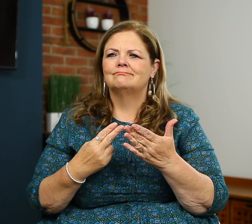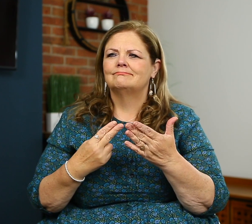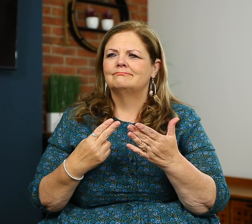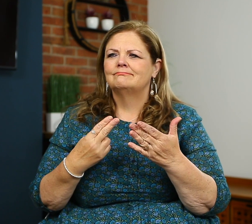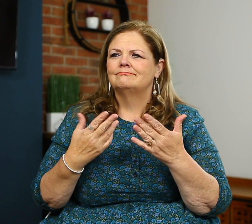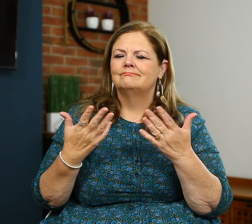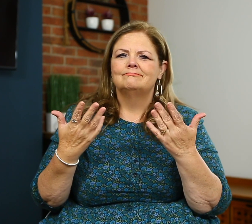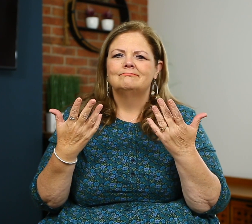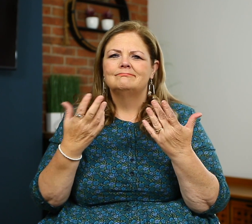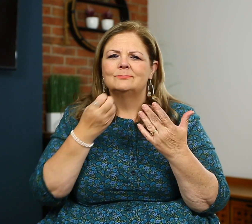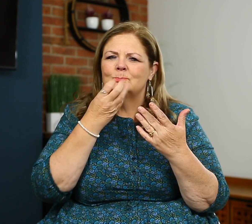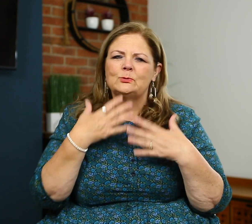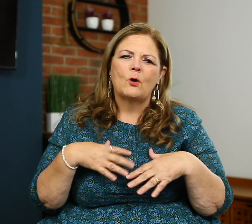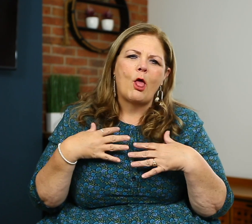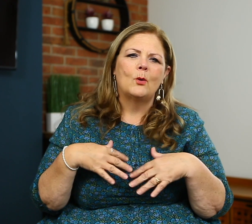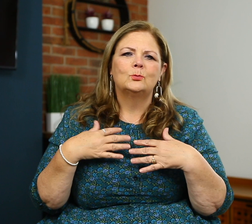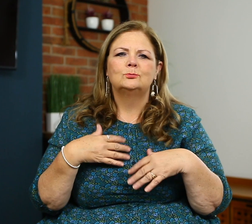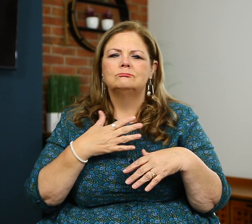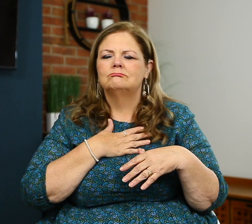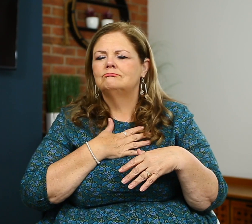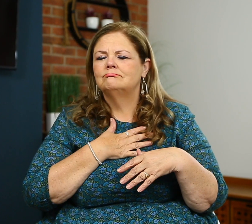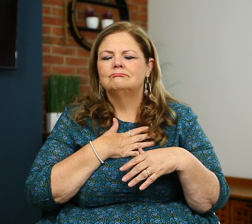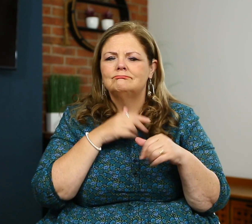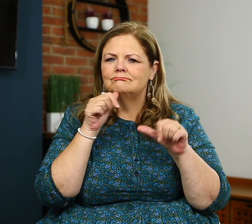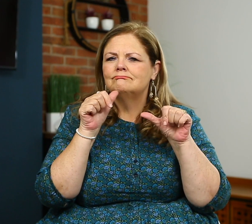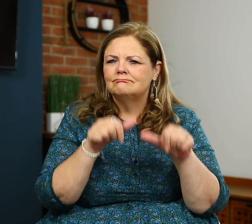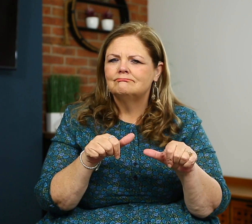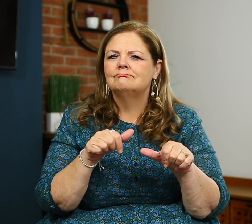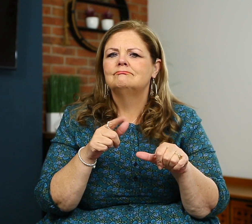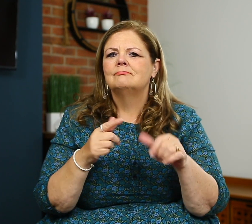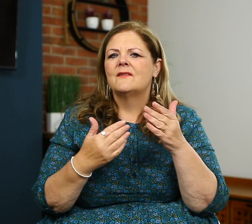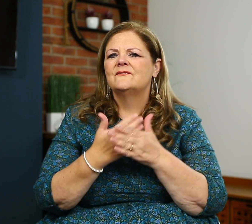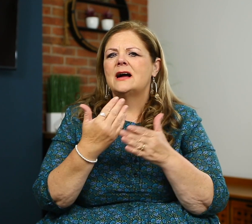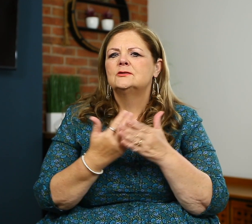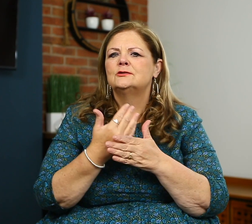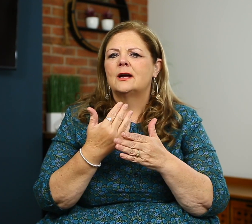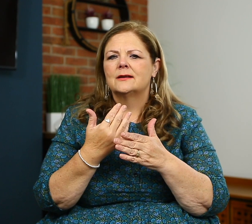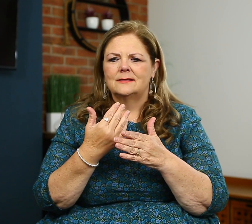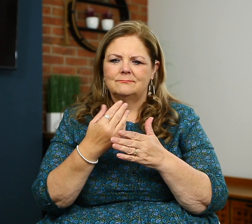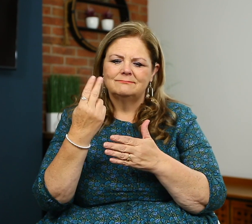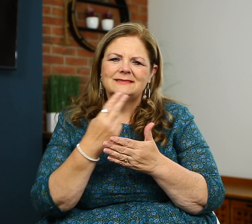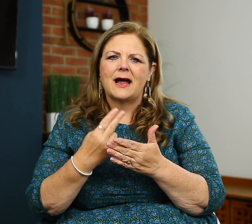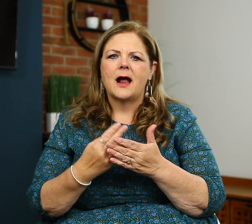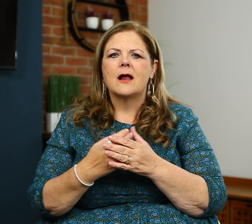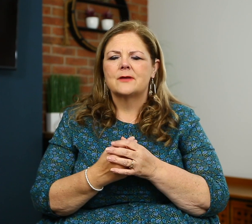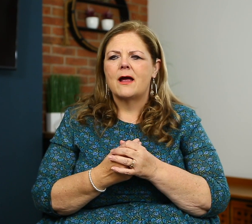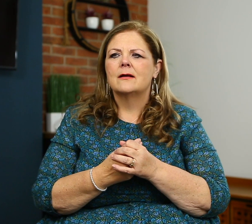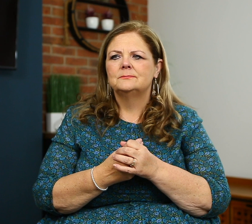Designing beautiful clothes. I absolutely adore clothes and I felt very passionate about fashion